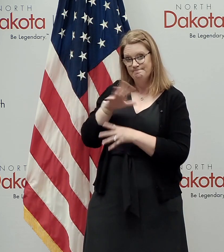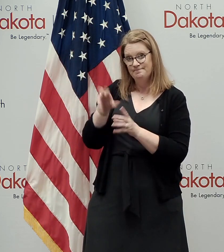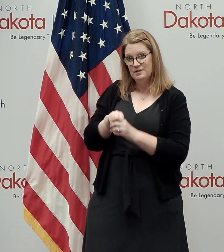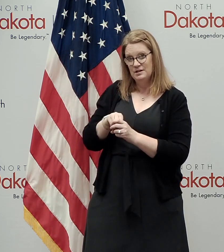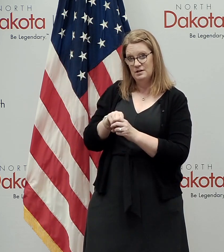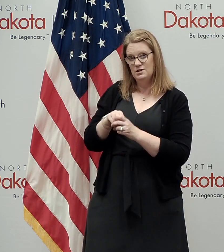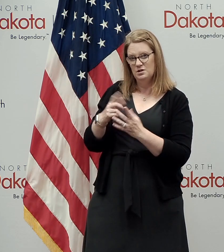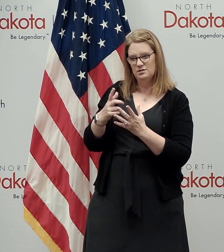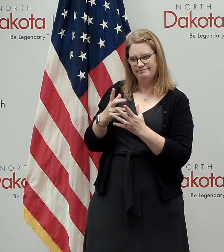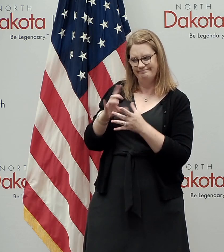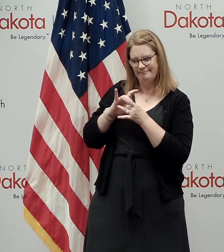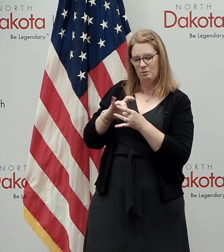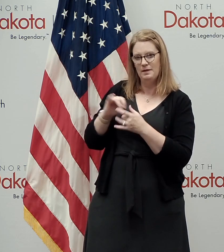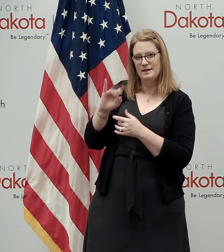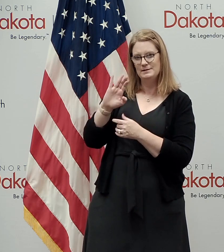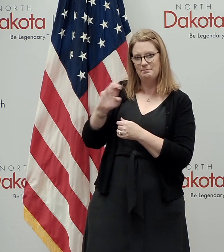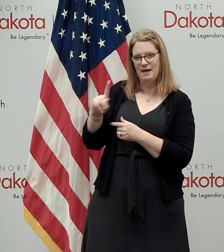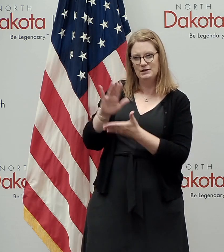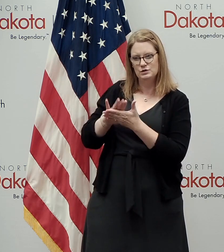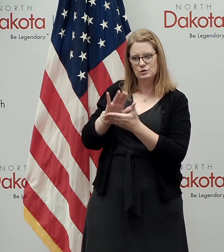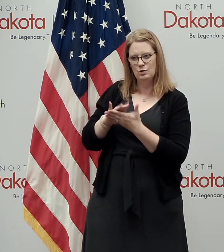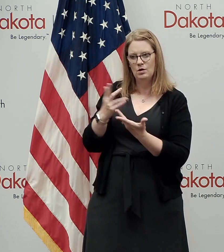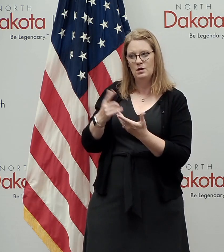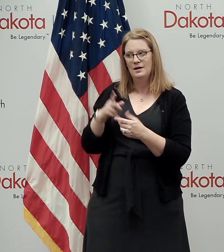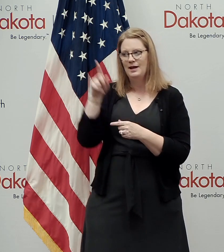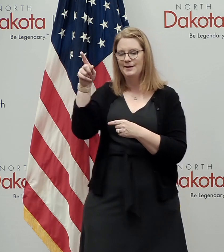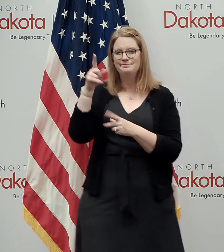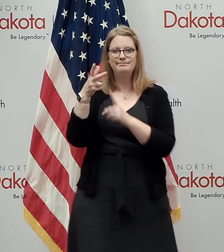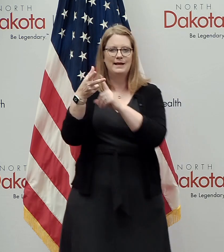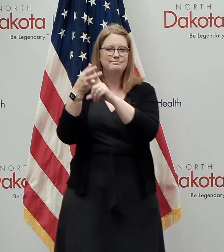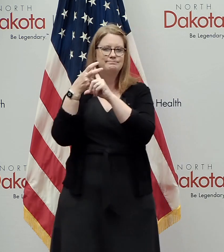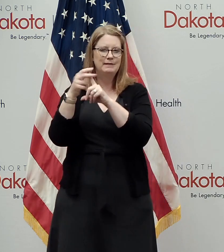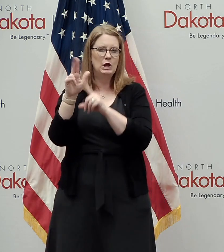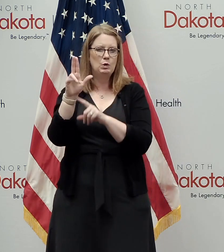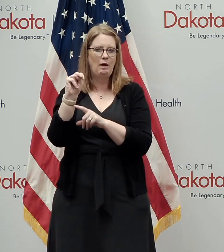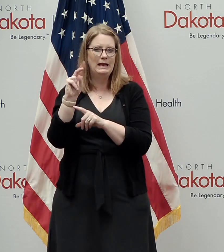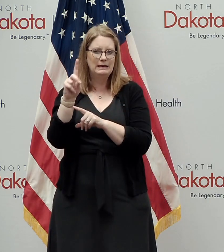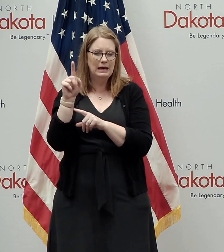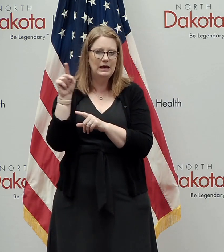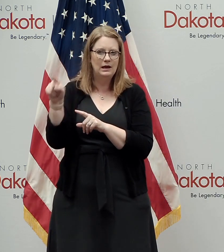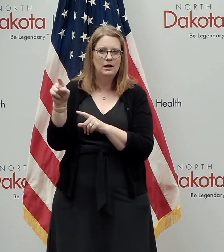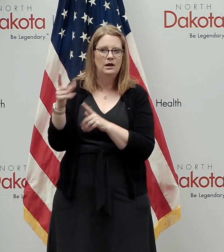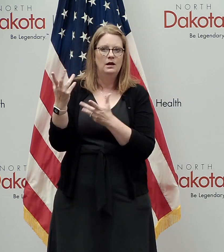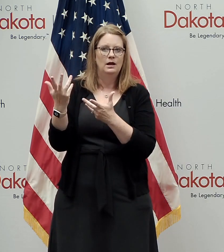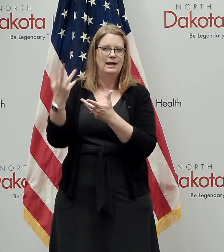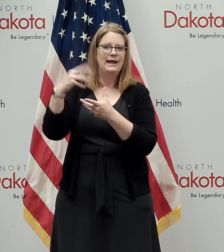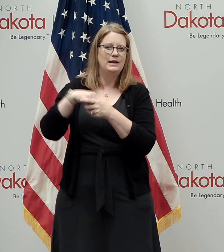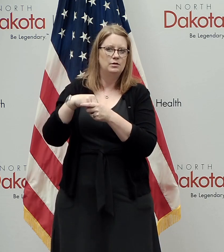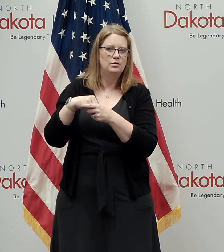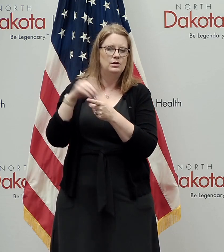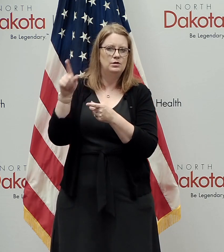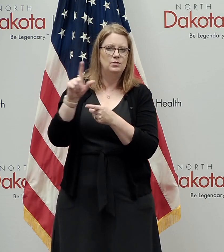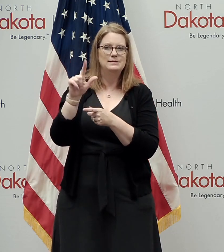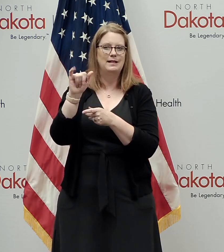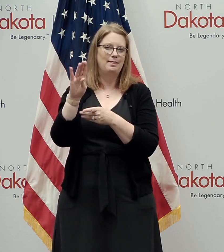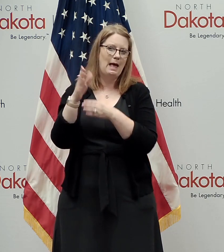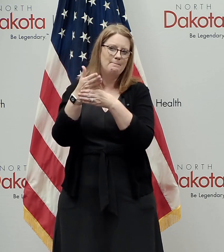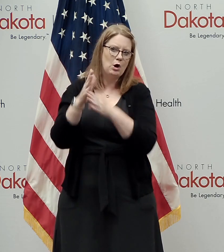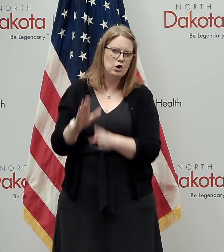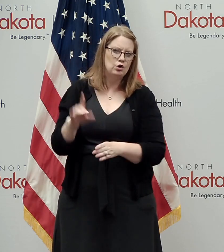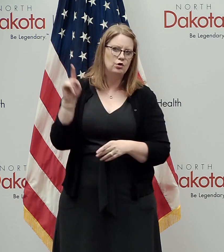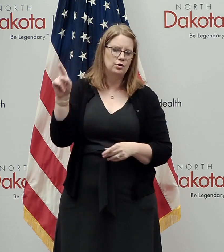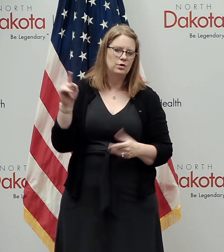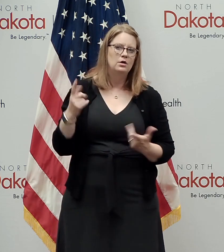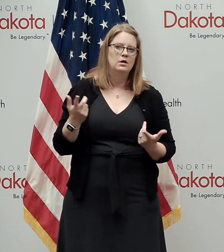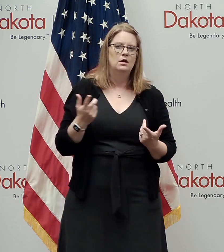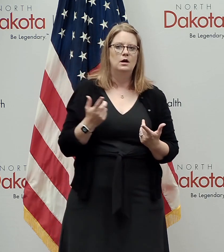school. We had discussions this morning about how do we get UND, sort of onto the playing field as another lab partner. And